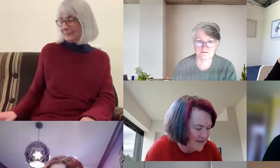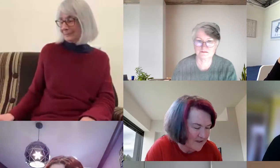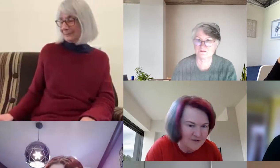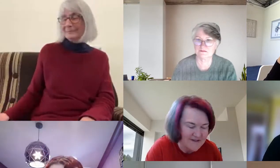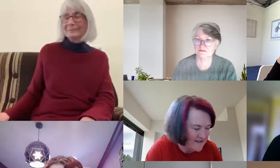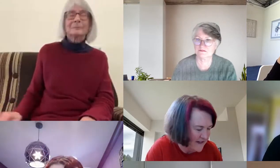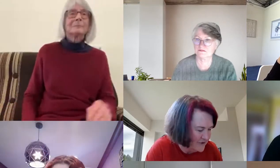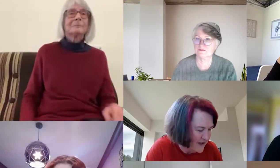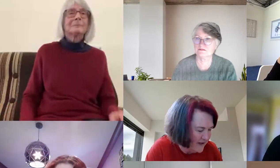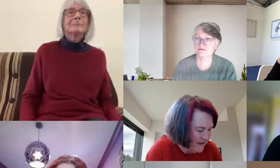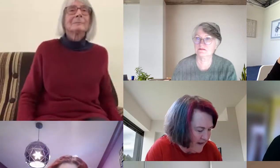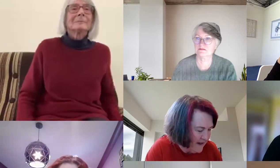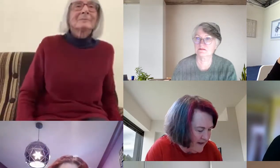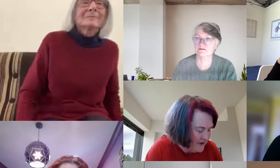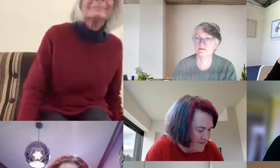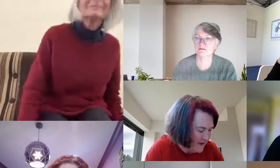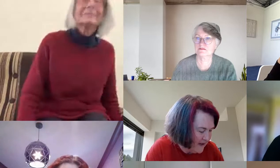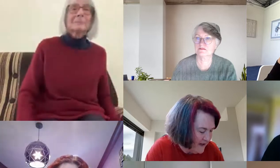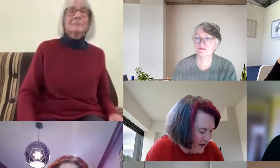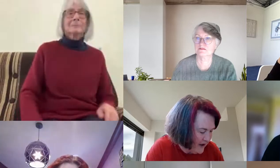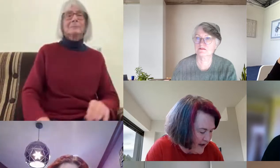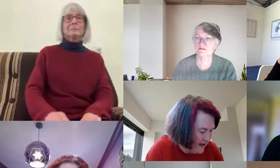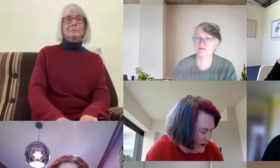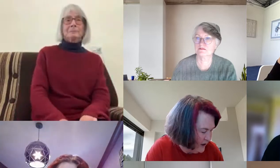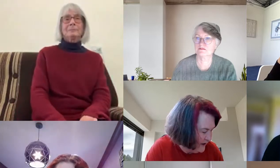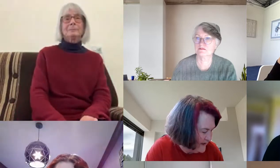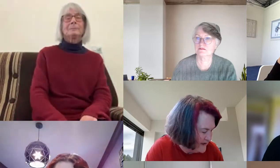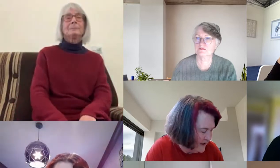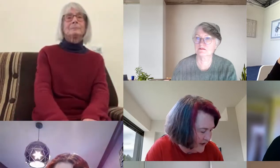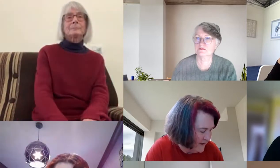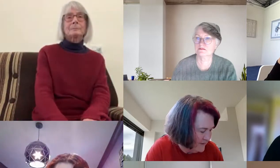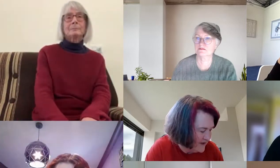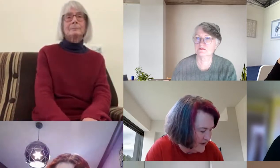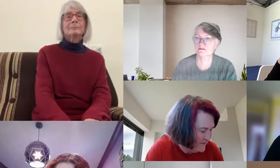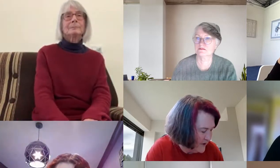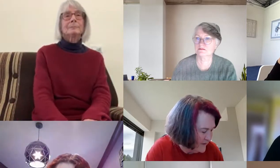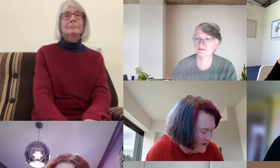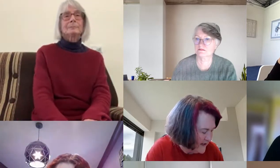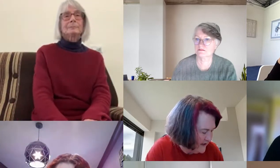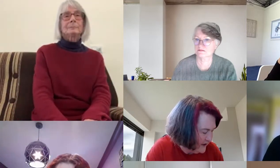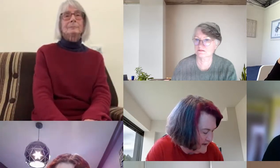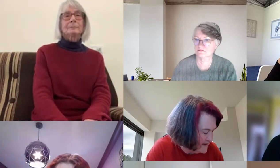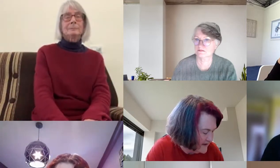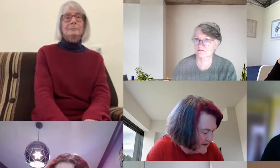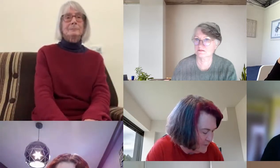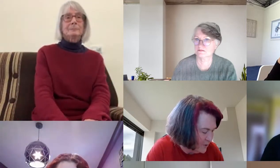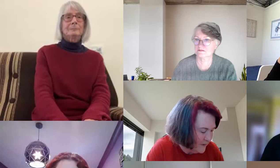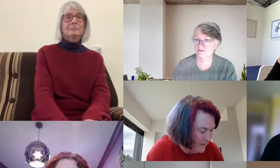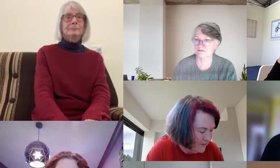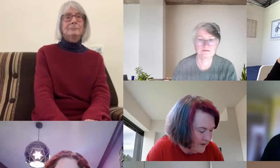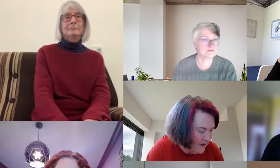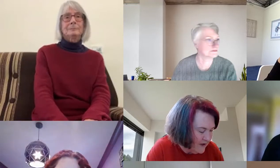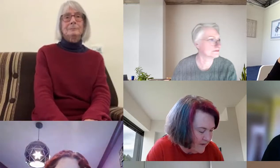sign presenter and state trainer. She's been learning and teaching keyword sign for over 10 years to